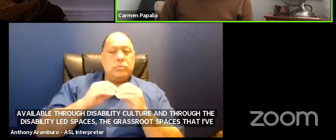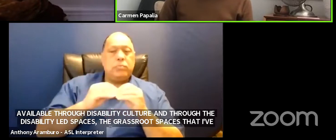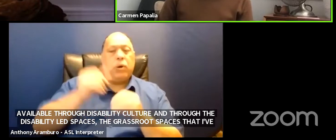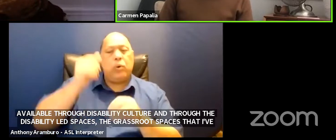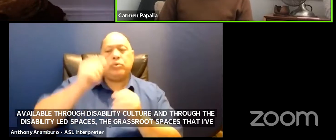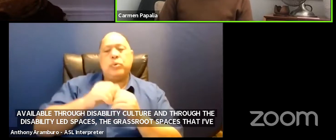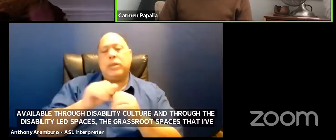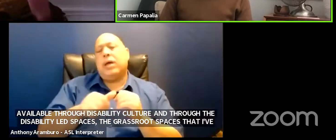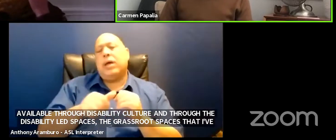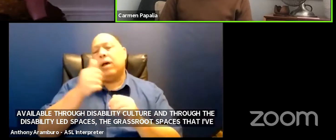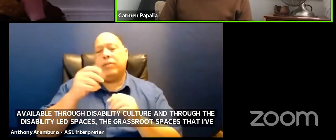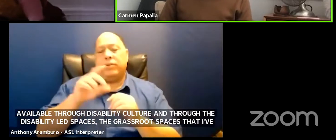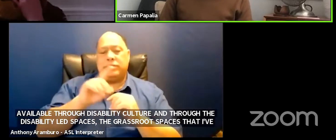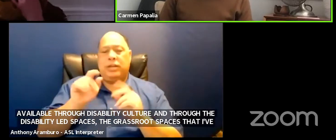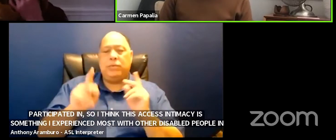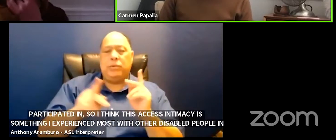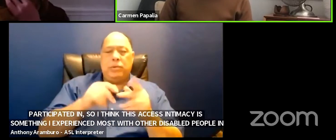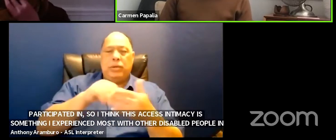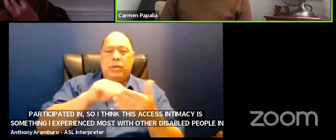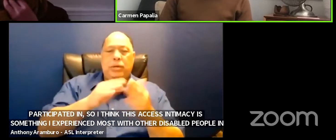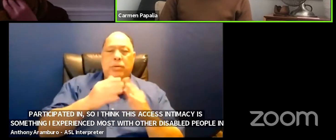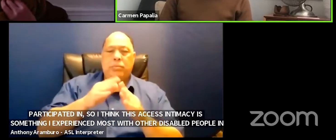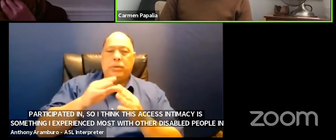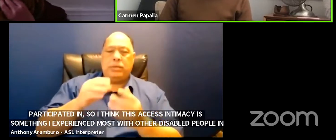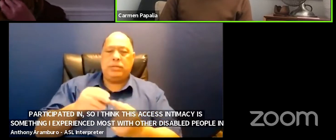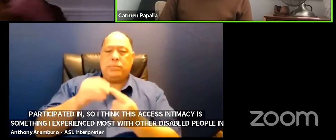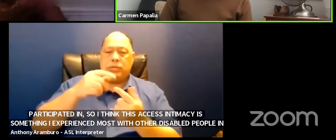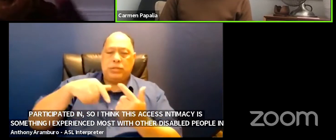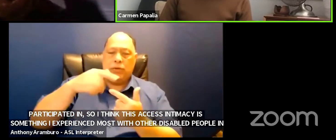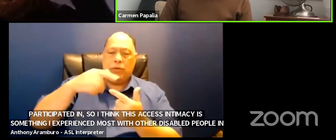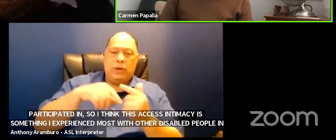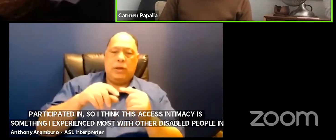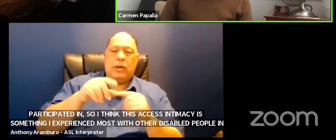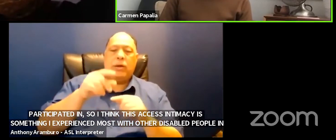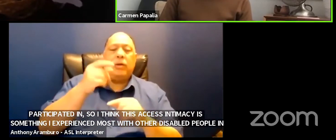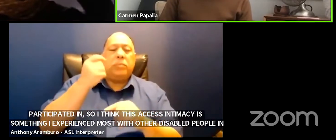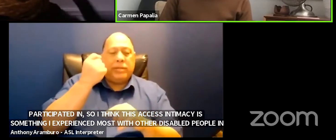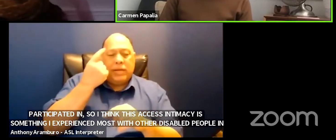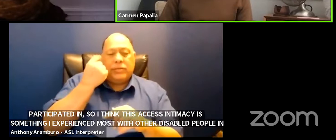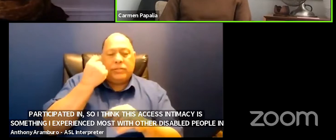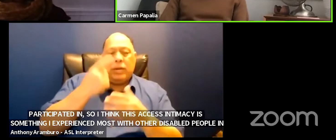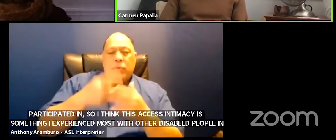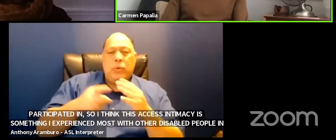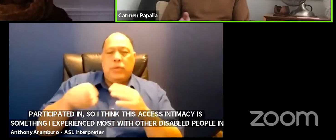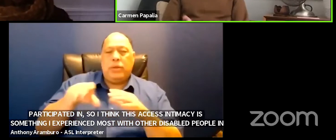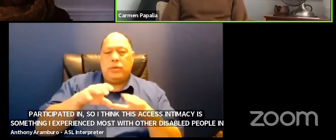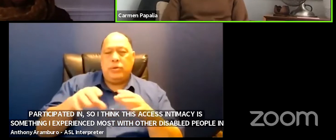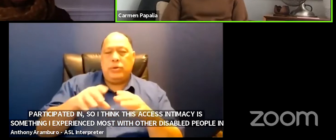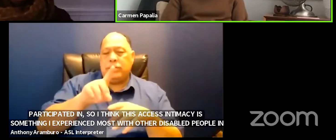in community, especially around spaces that like understand what they're doing as disability justice.